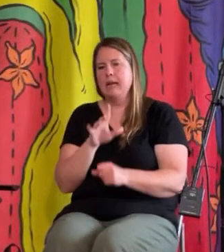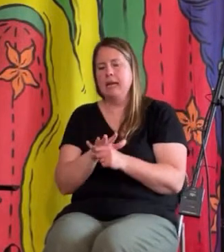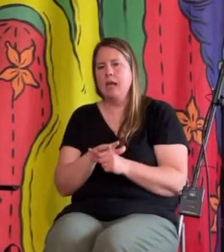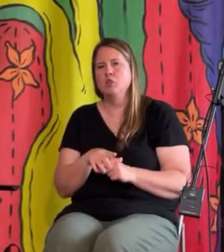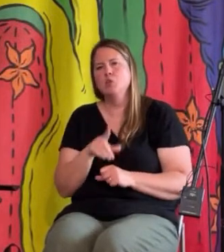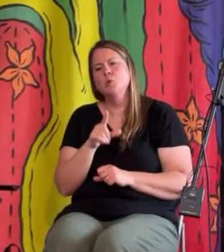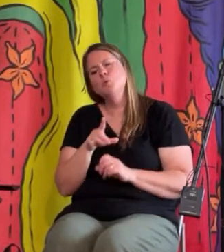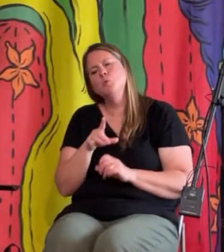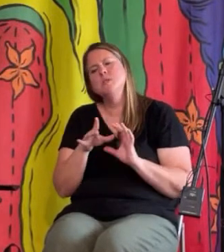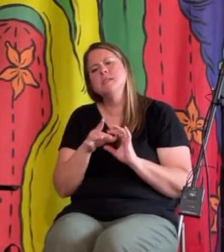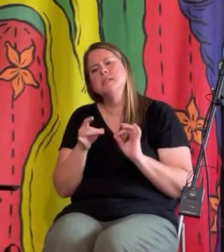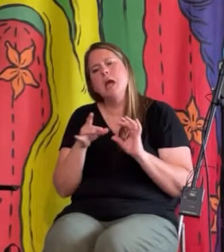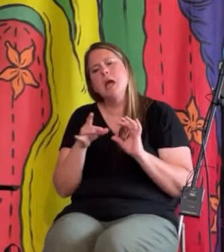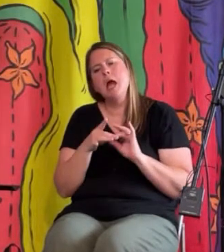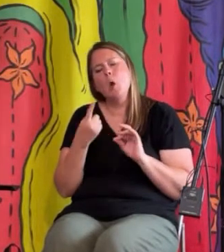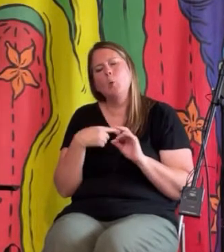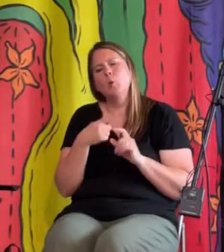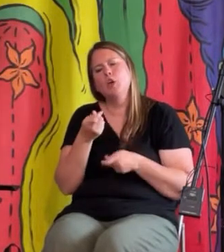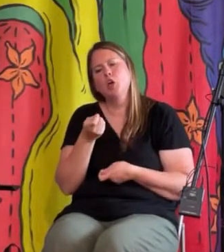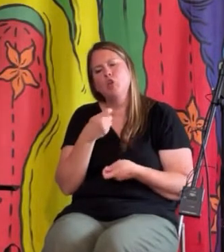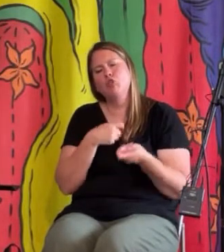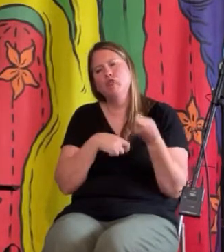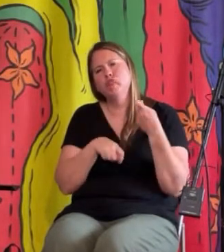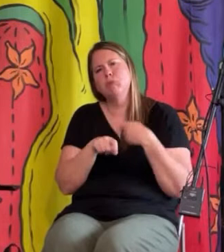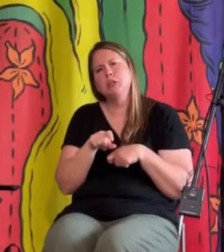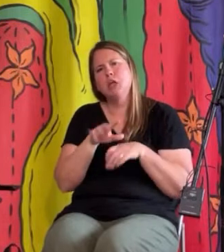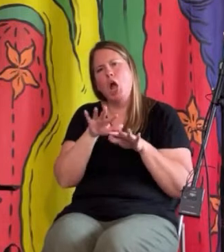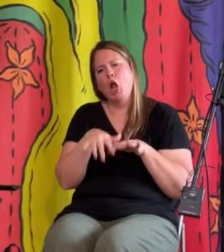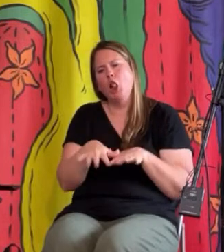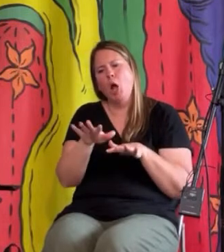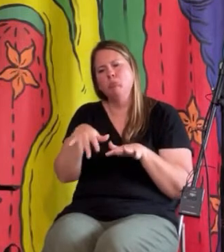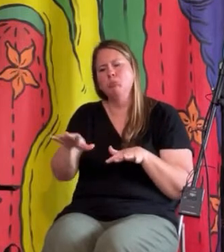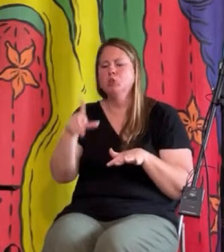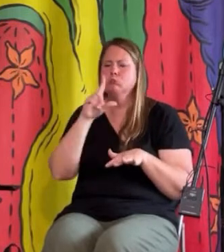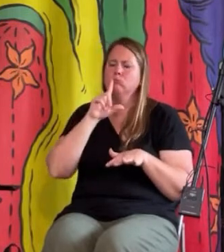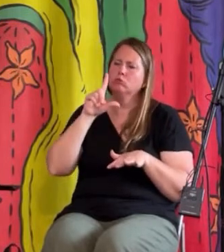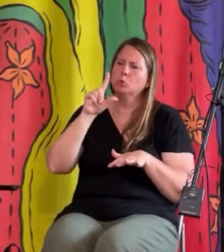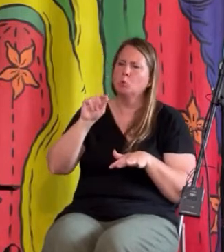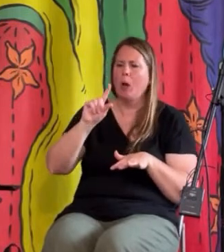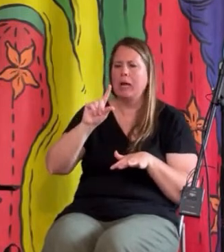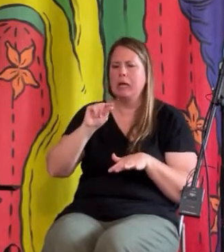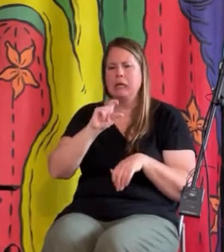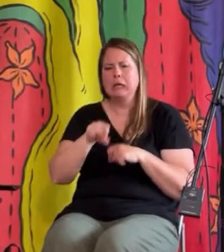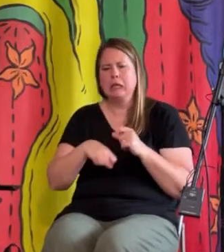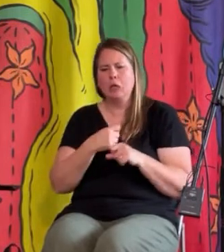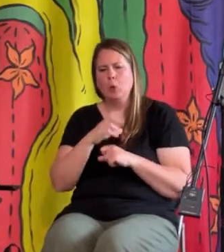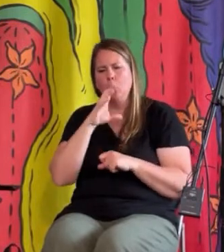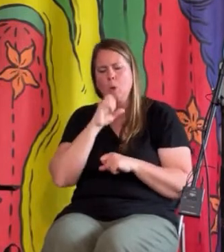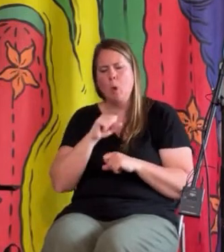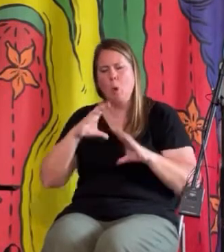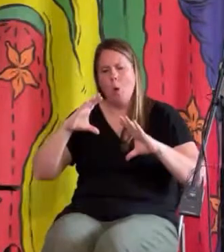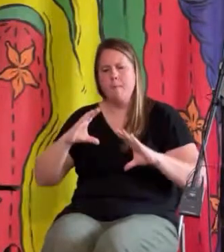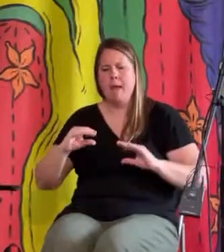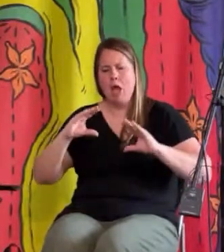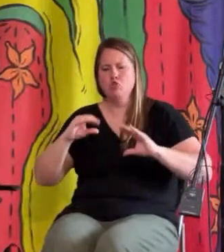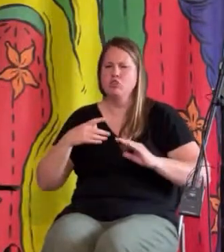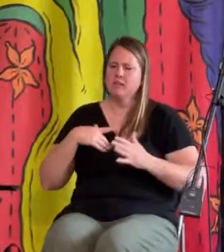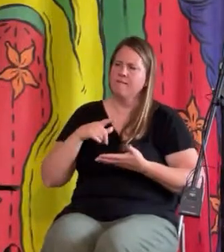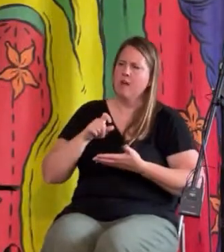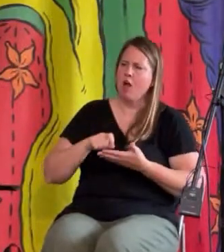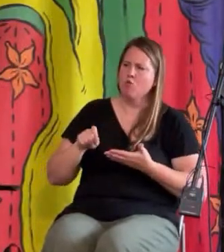said we could replace our lumpy 20-year-old mattress if I wrote you a poem. So here's